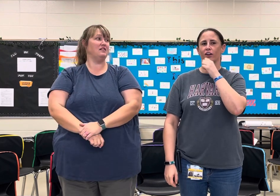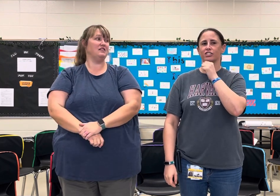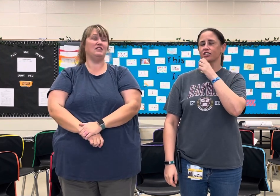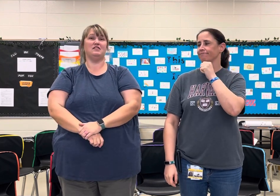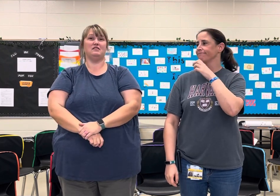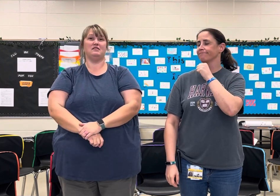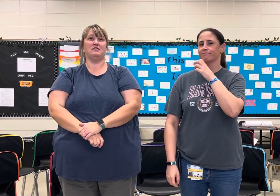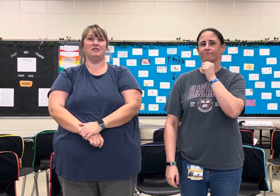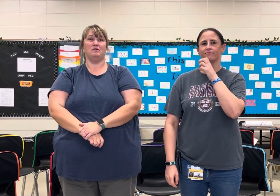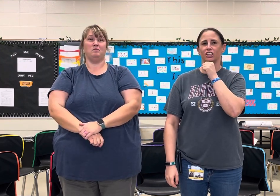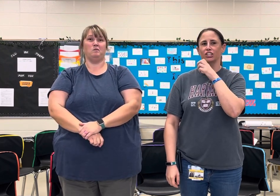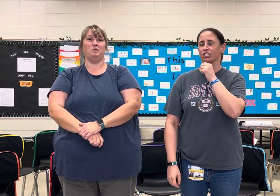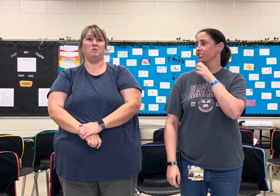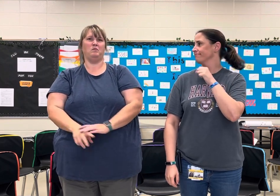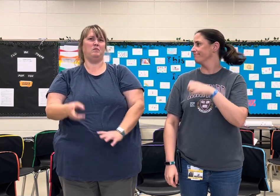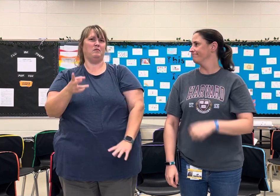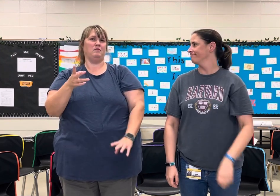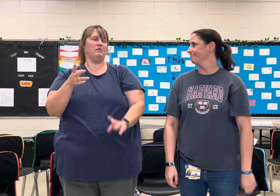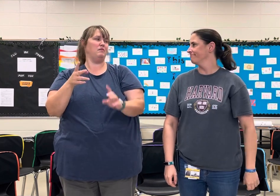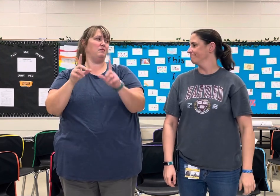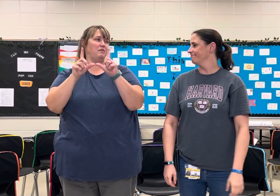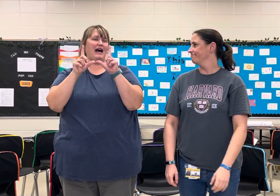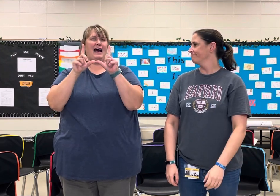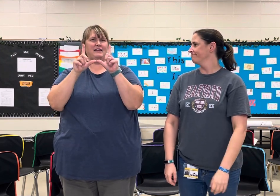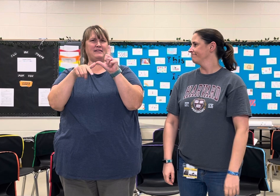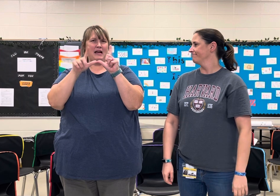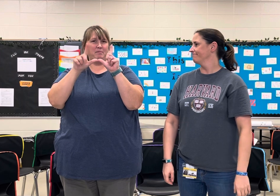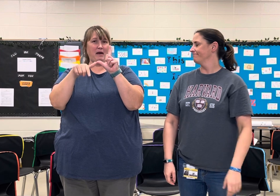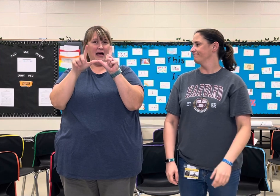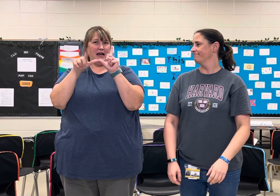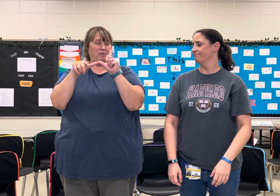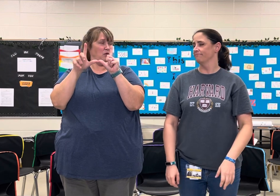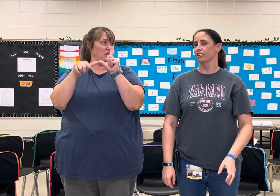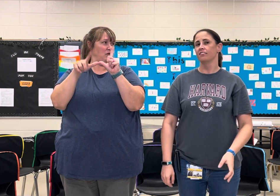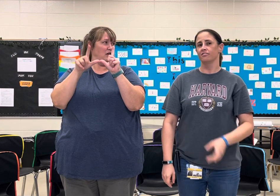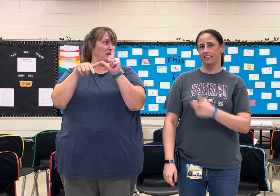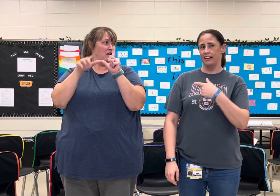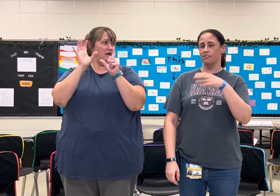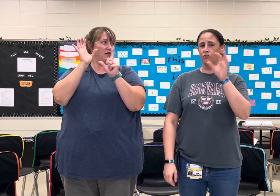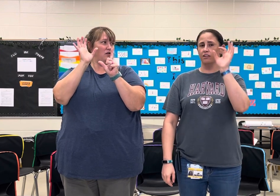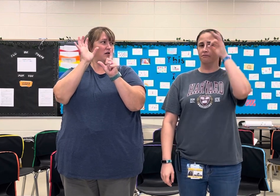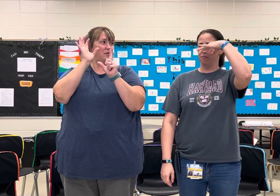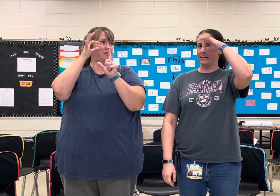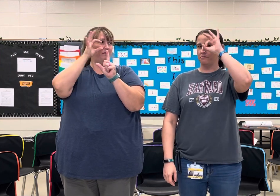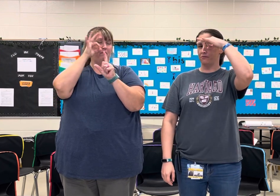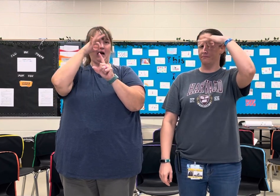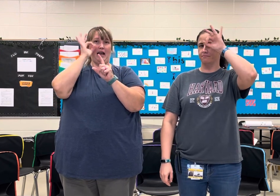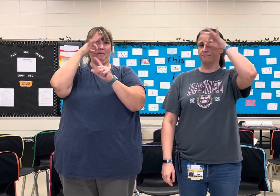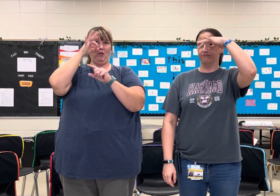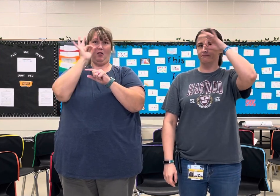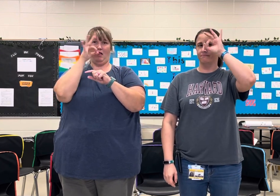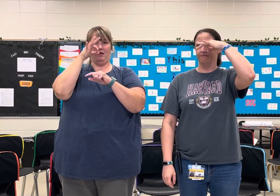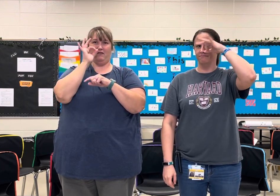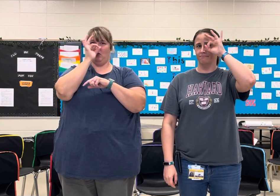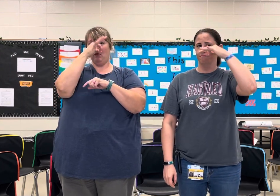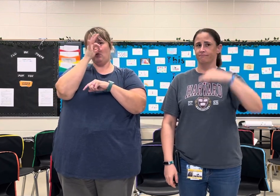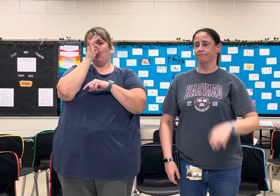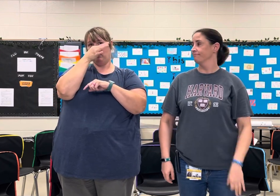Orange. Orange. I'd find pineapple. That or pineapple. Pineapple. If you don't know, it looks